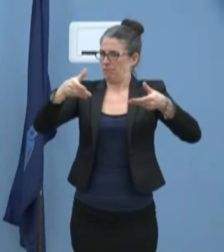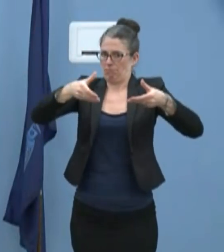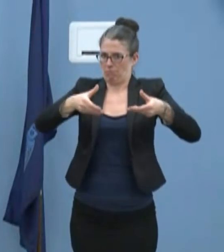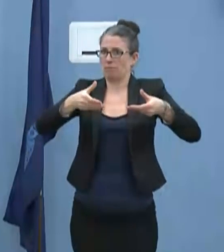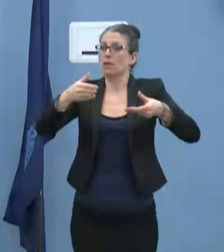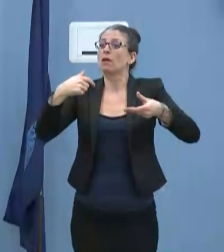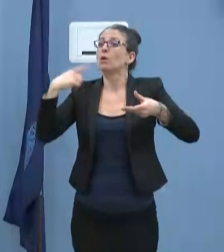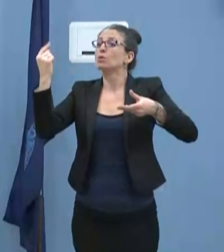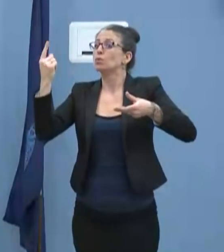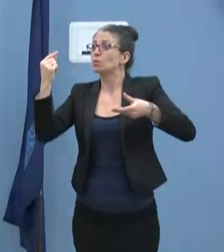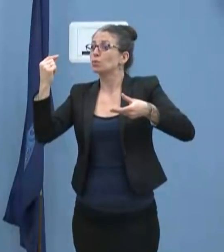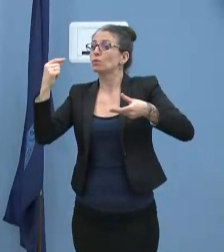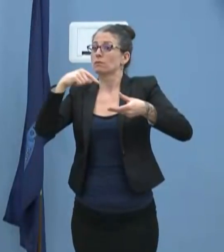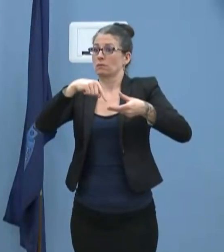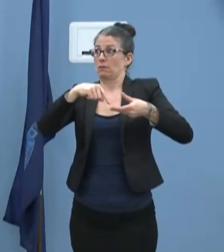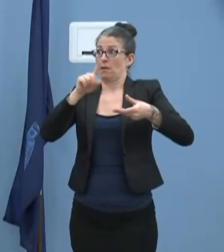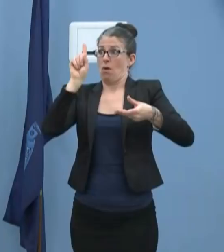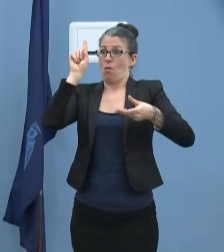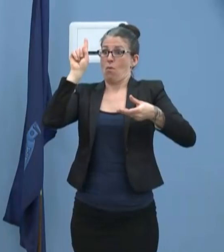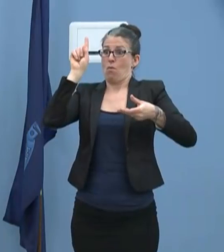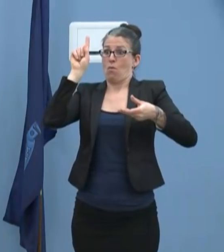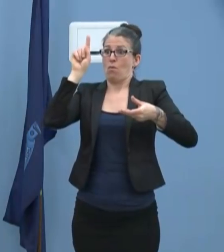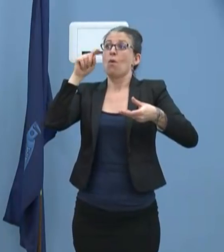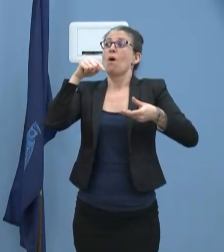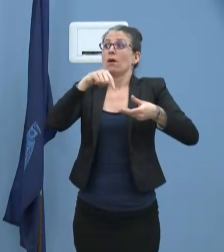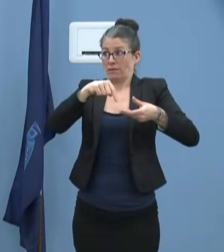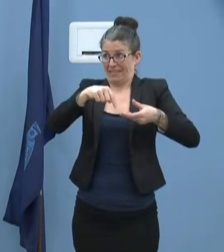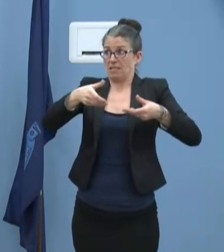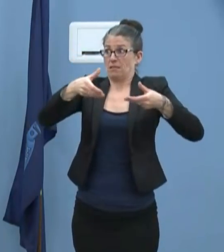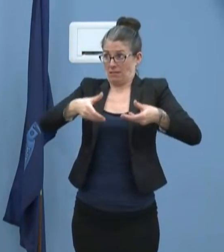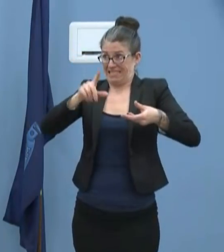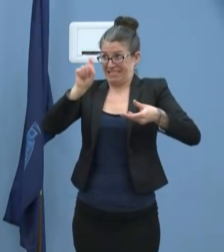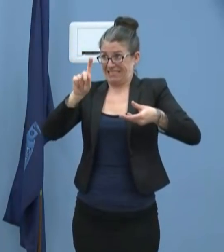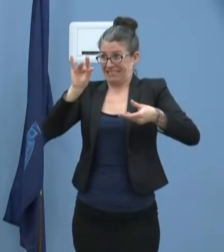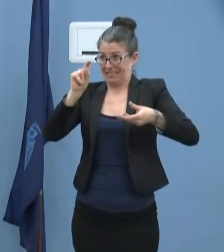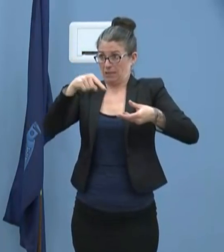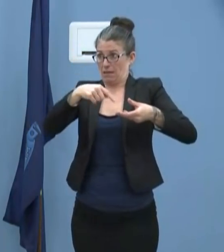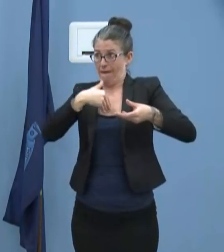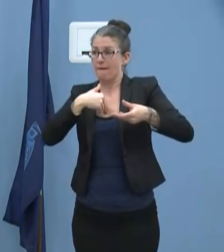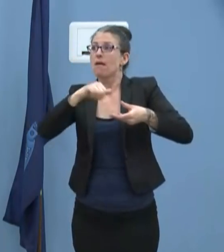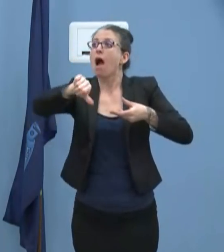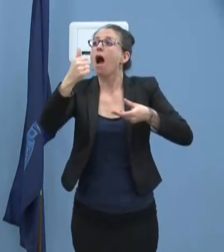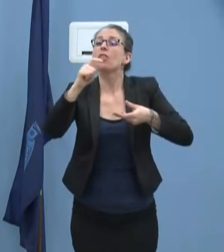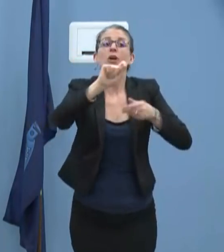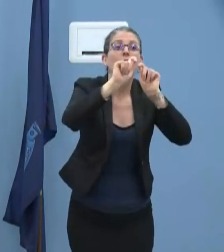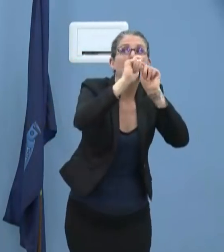Each kit is able to conduct, per kit, approximately 1,000 tests.